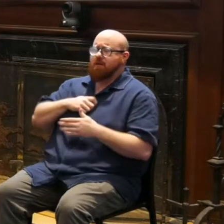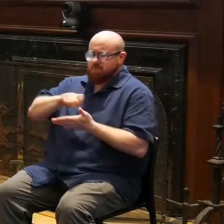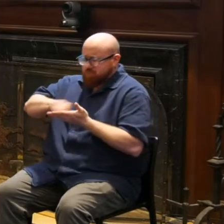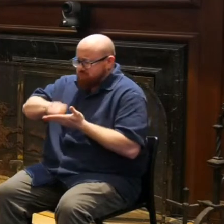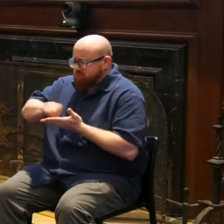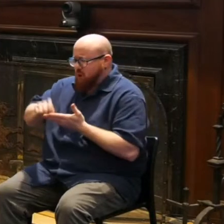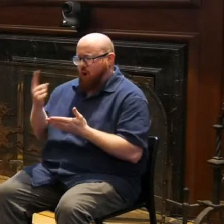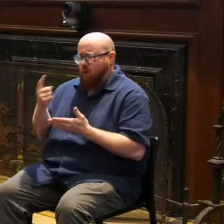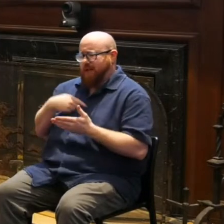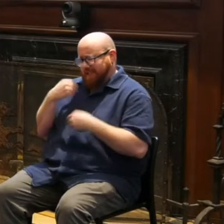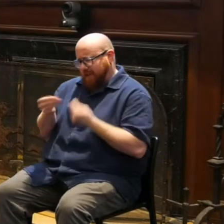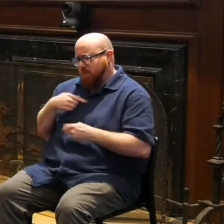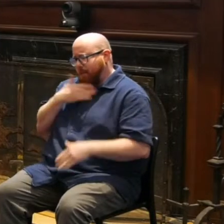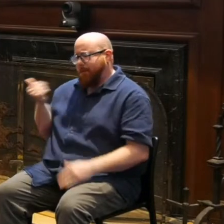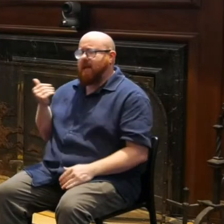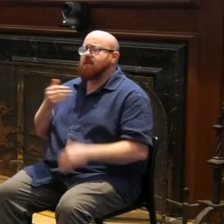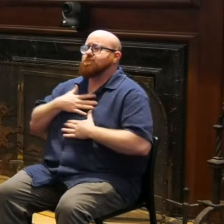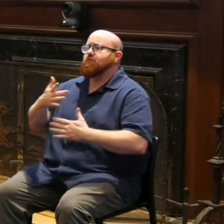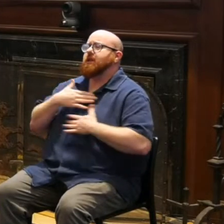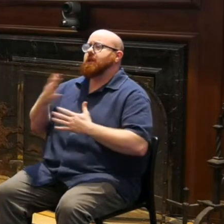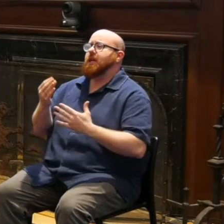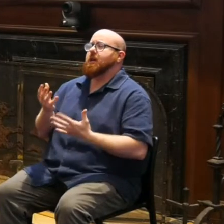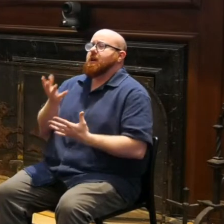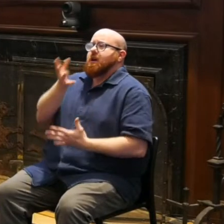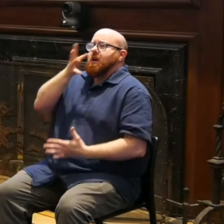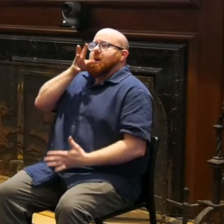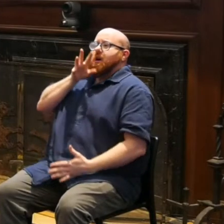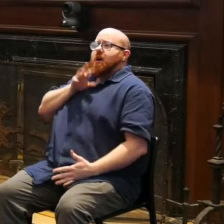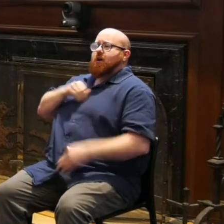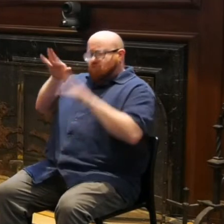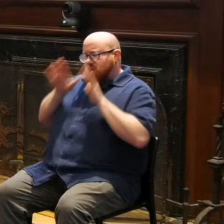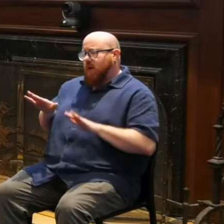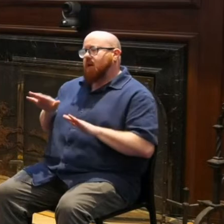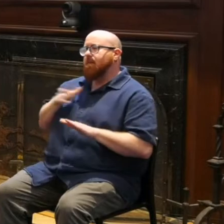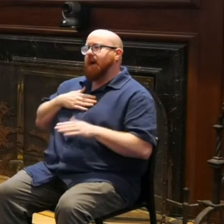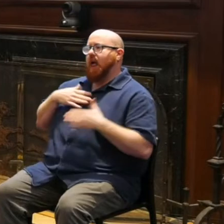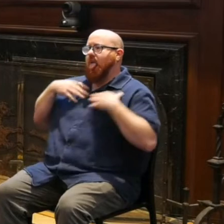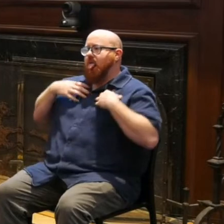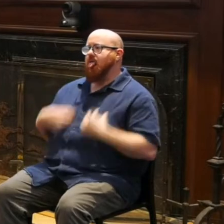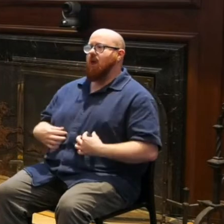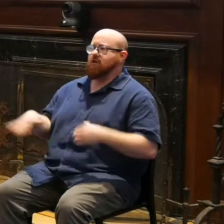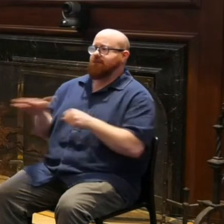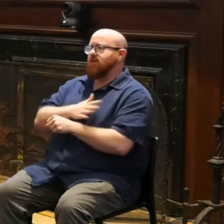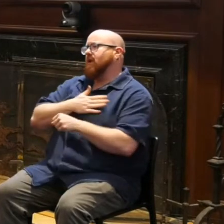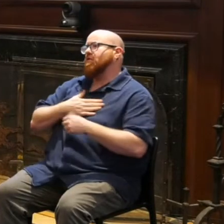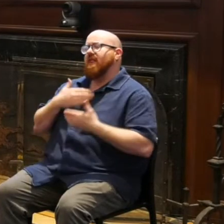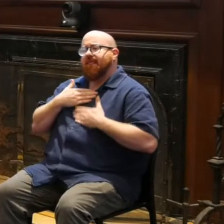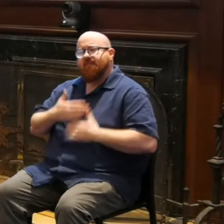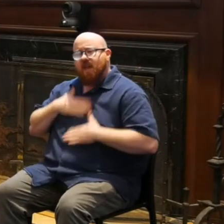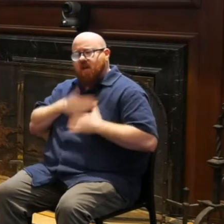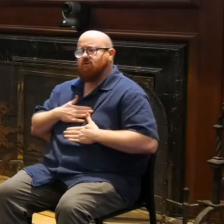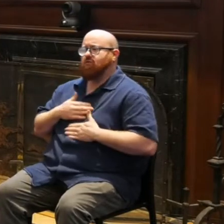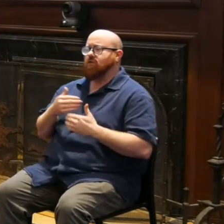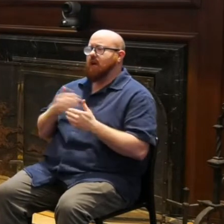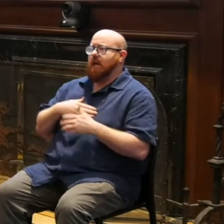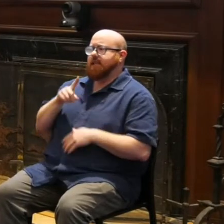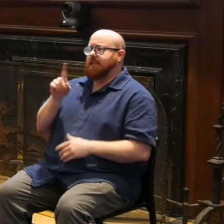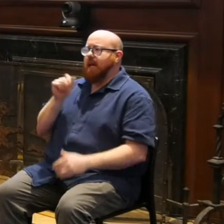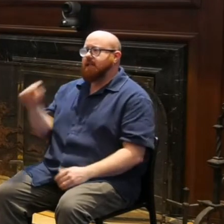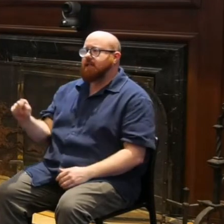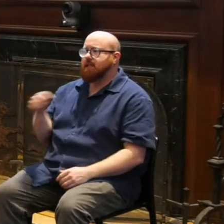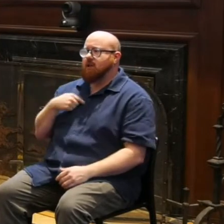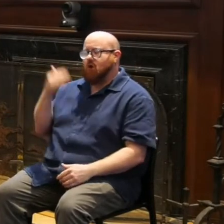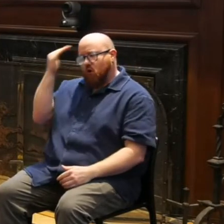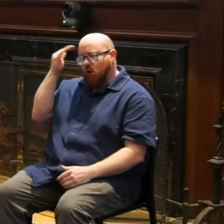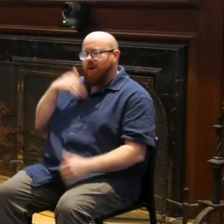best, breathing in greatness. My lungs are filled with gratitude and zest, knowing that each moment with you, I am deeply